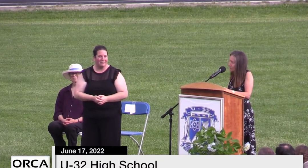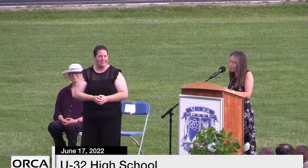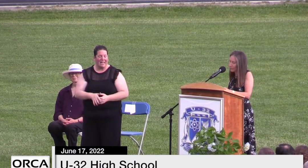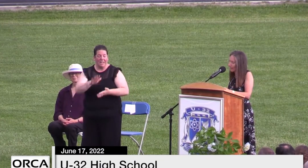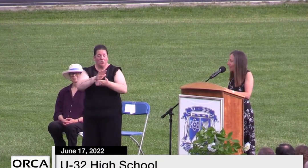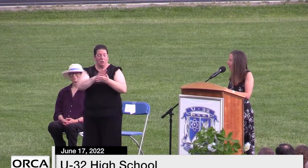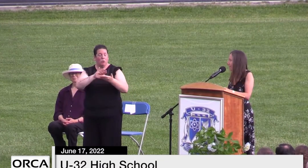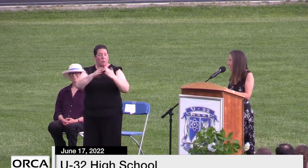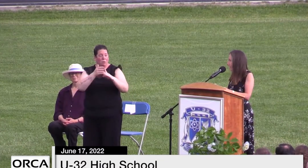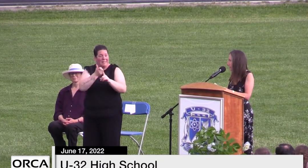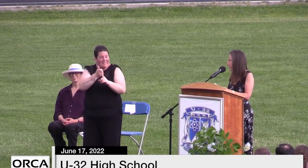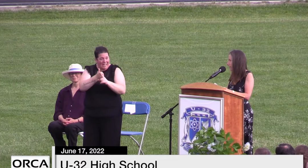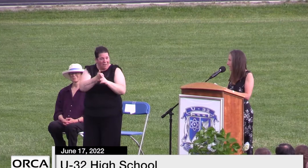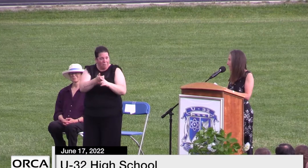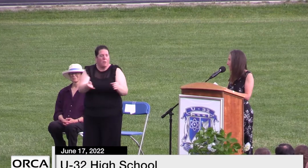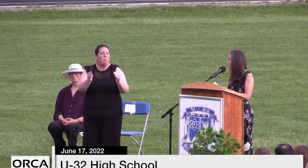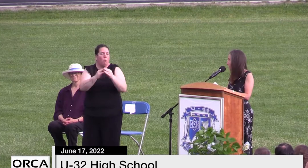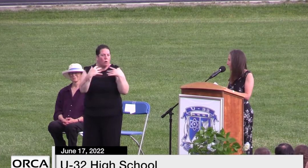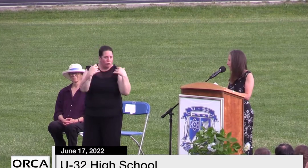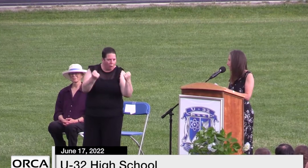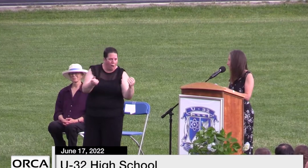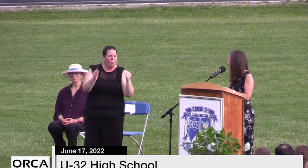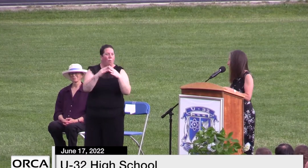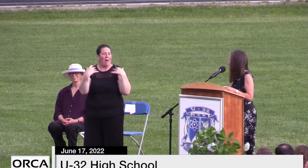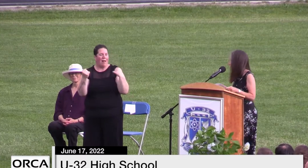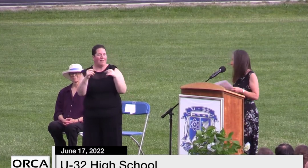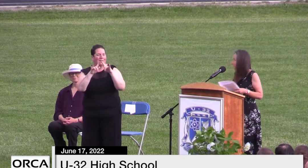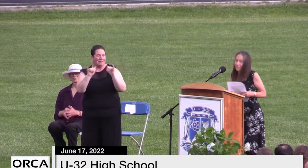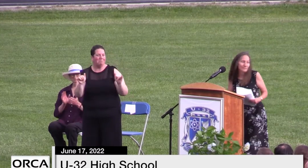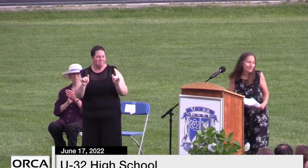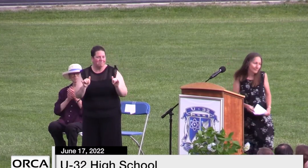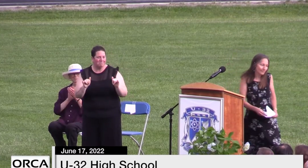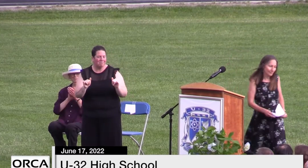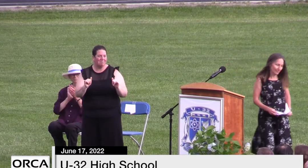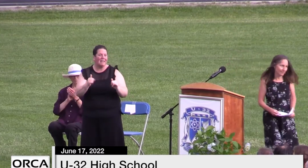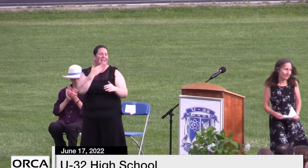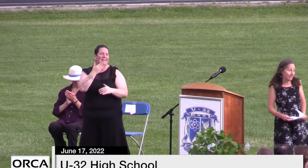school community. Thank you and congratulations.